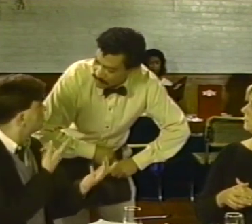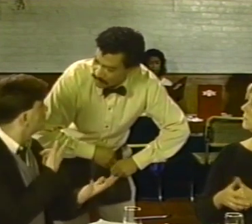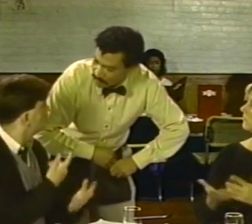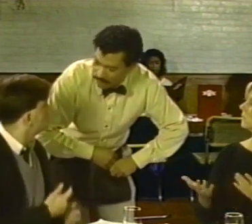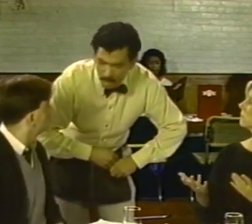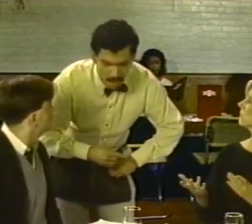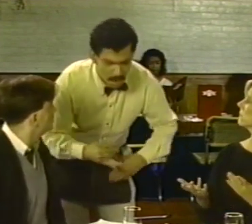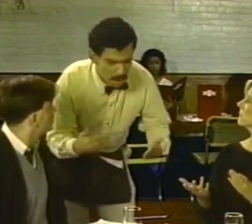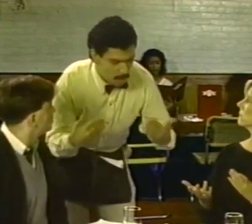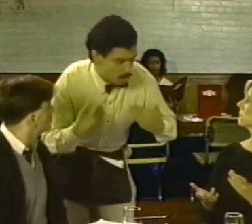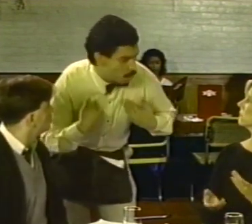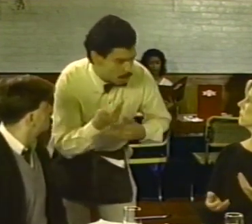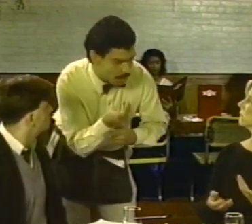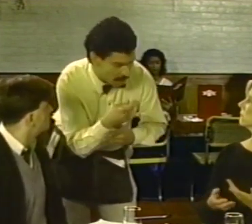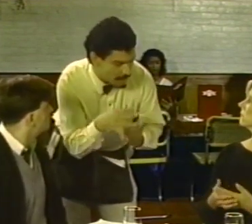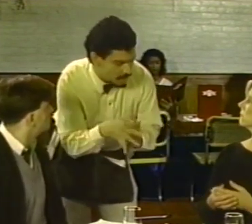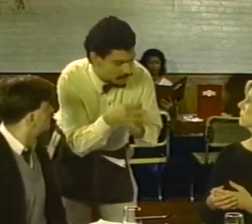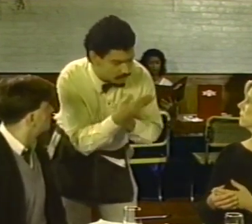They bring our stuff over there.